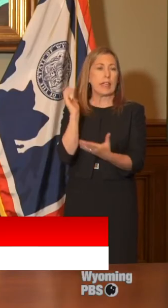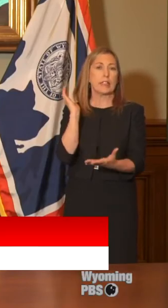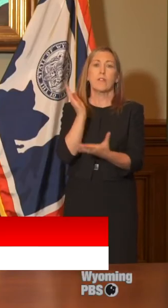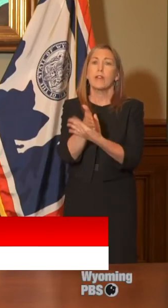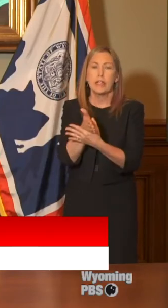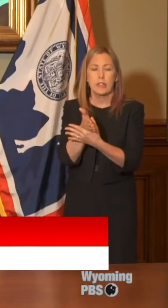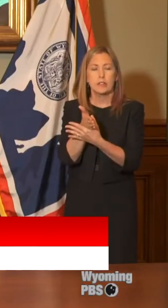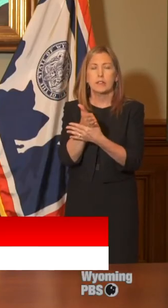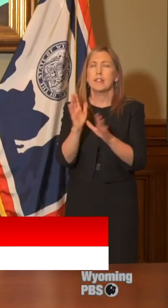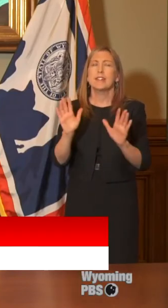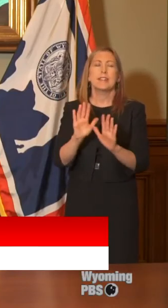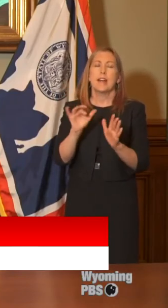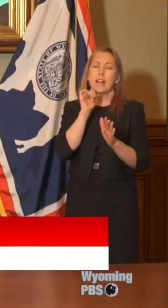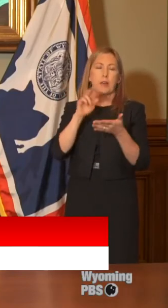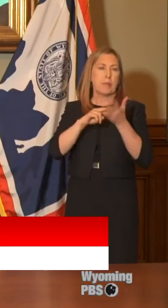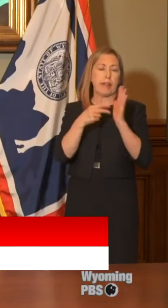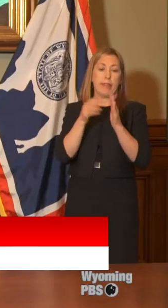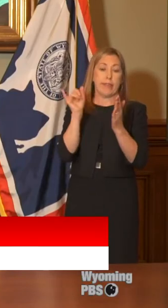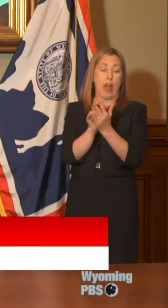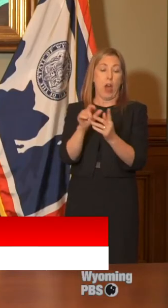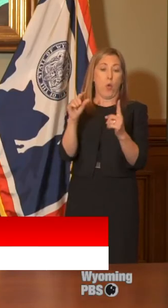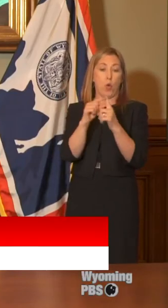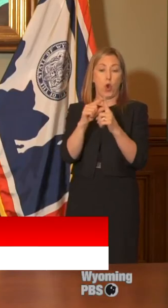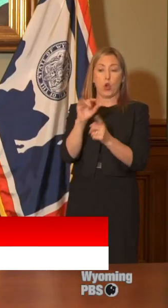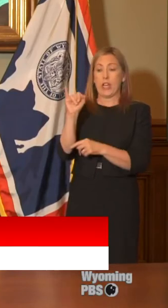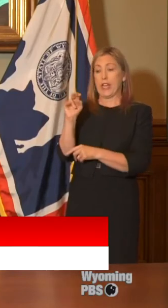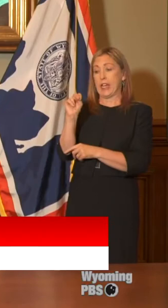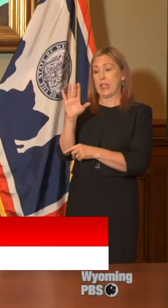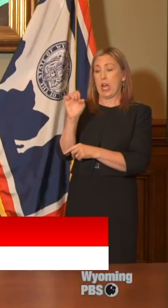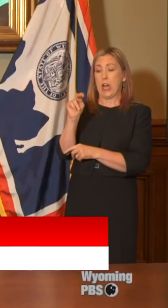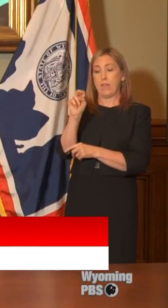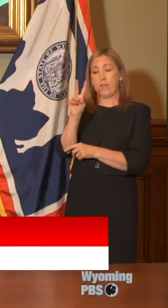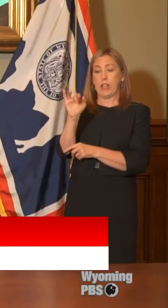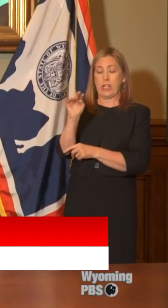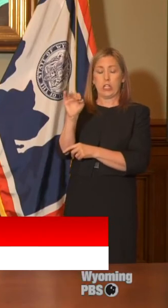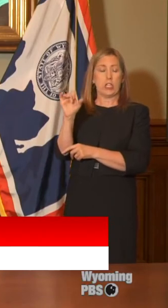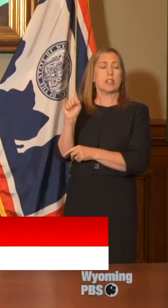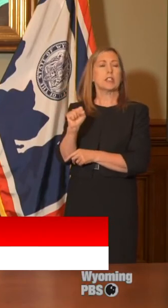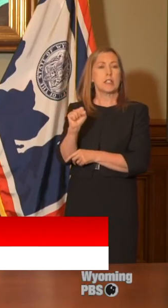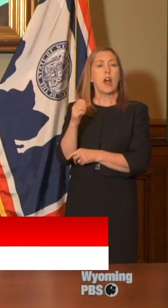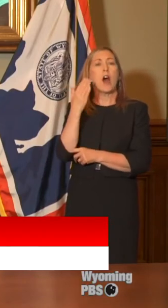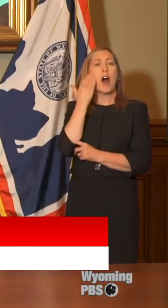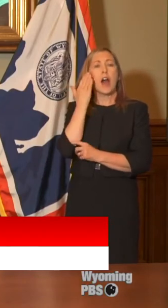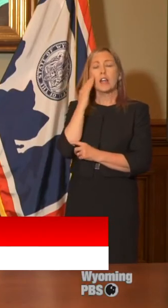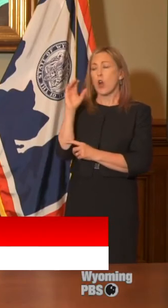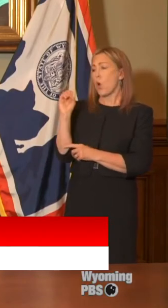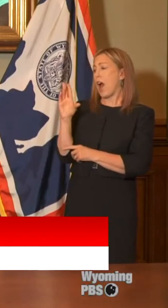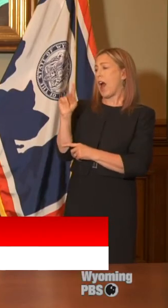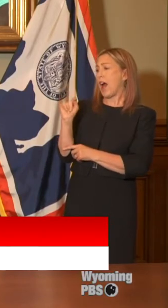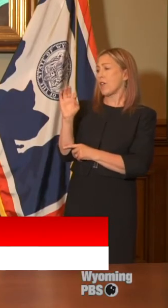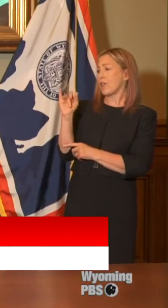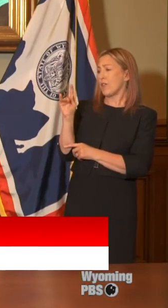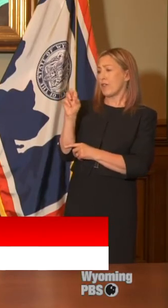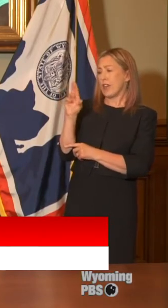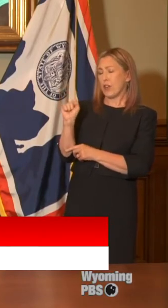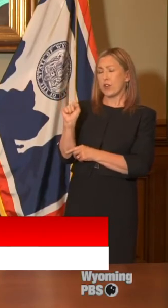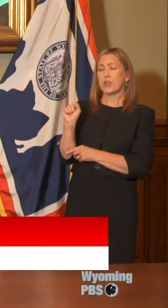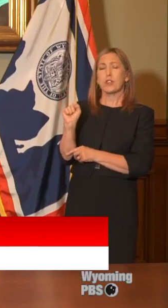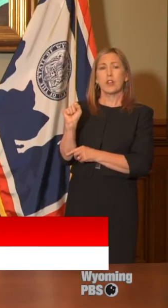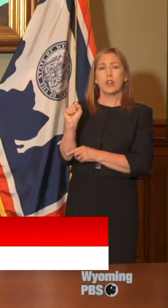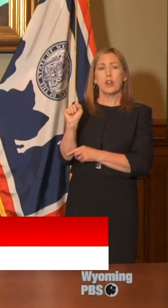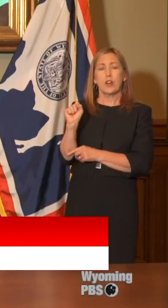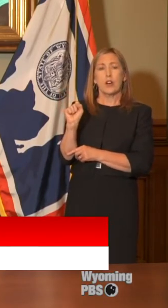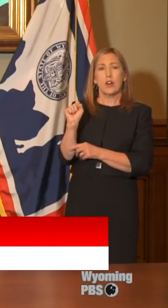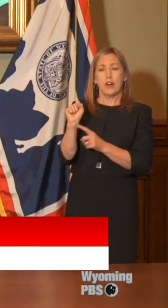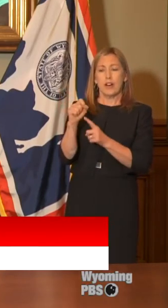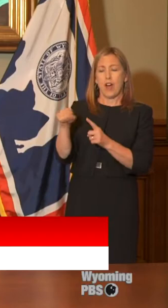know outfitters are having a tremendously difficult time, and I wasn't saying that. I really was